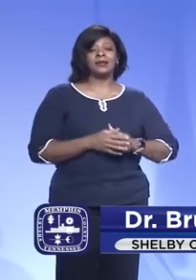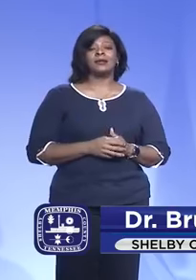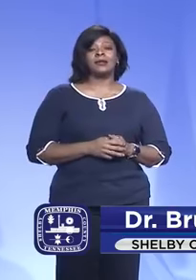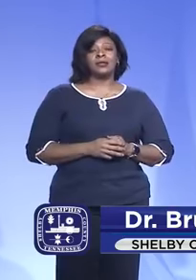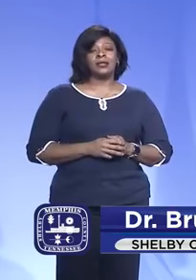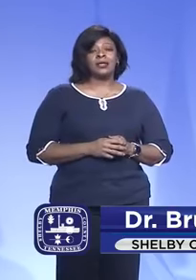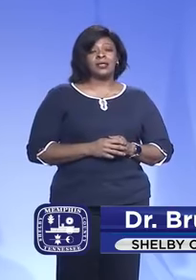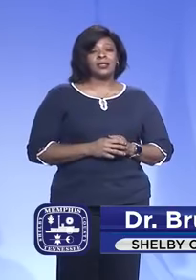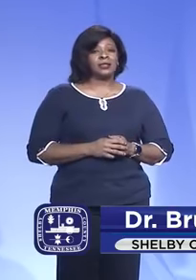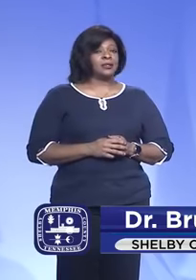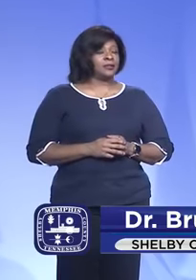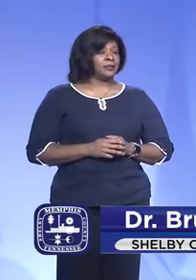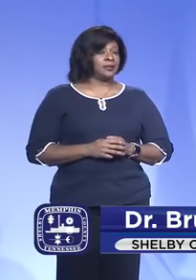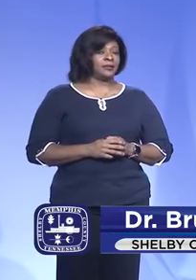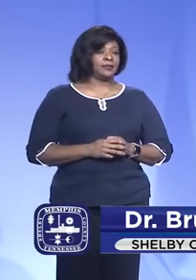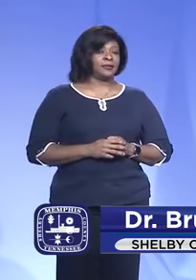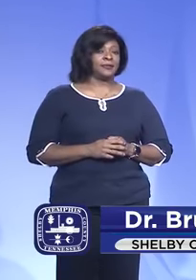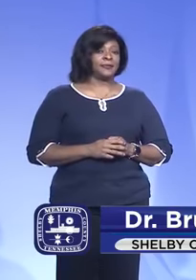and